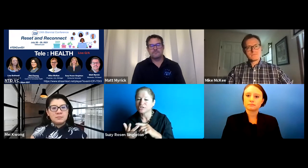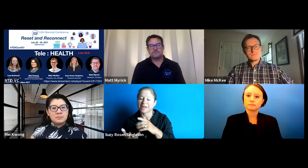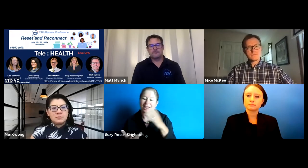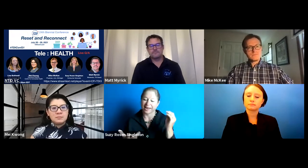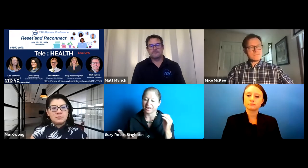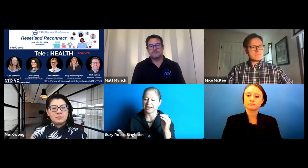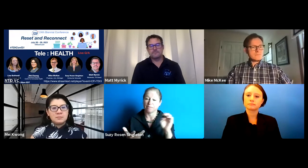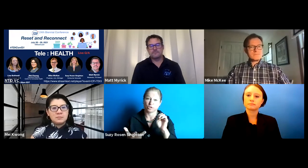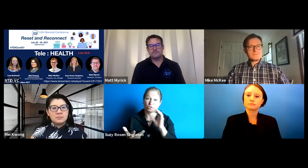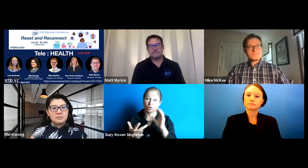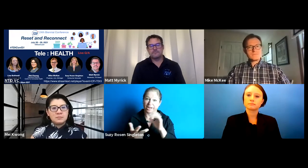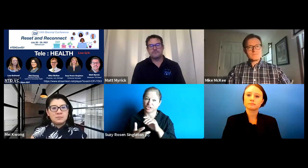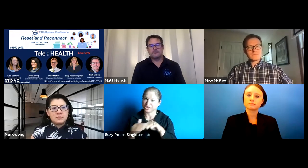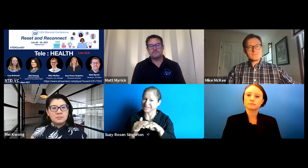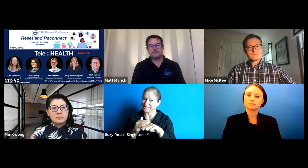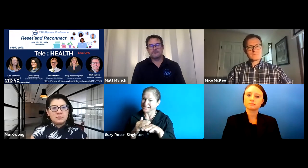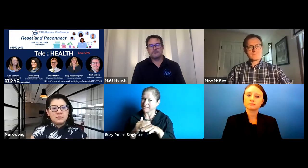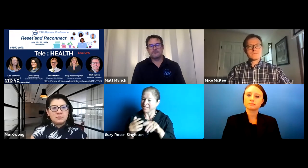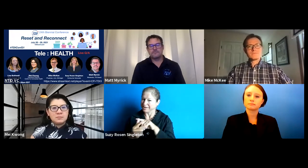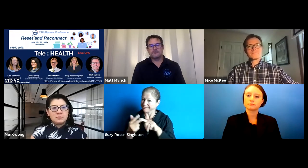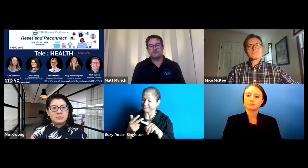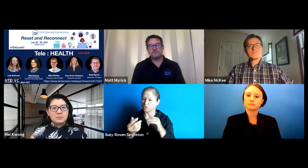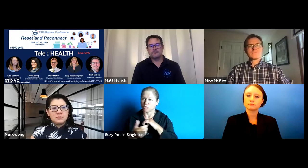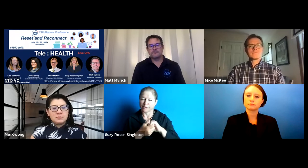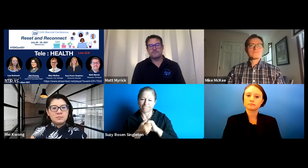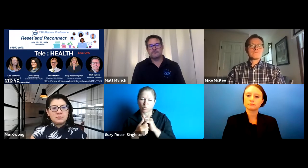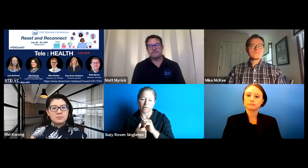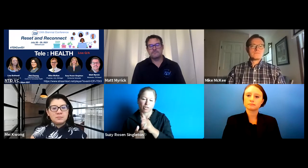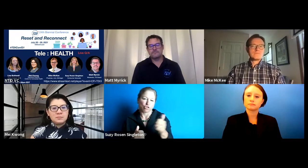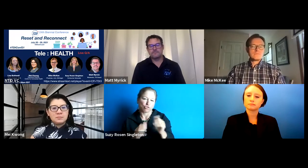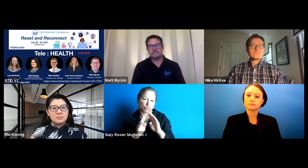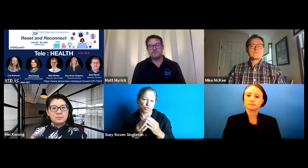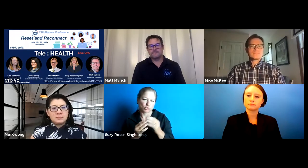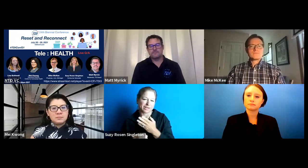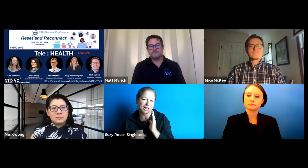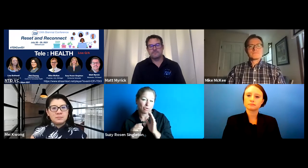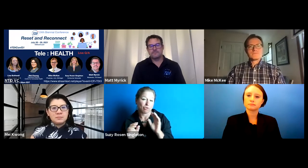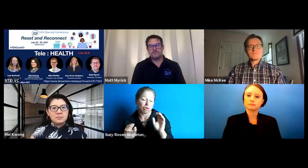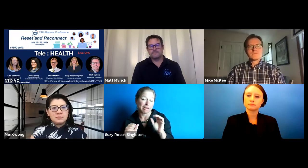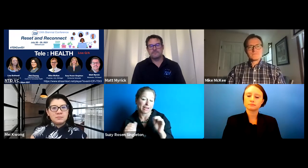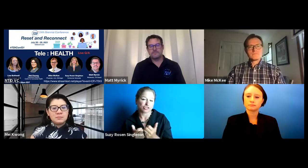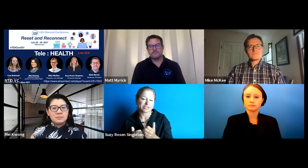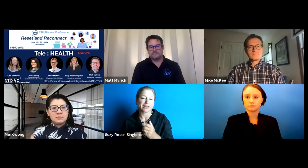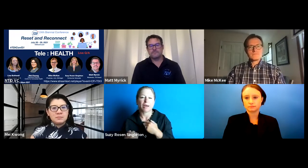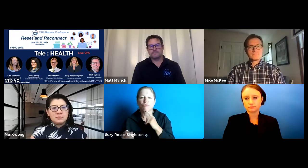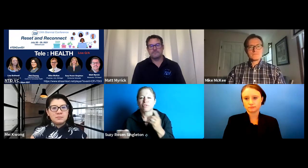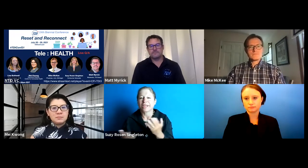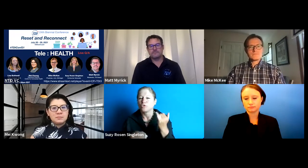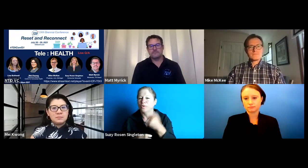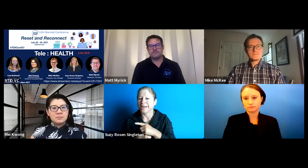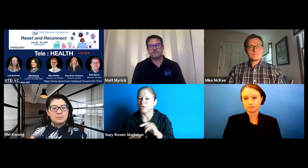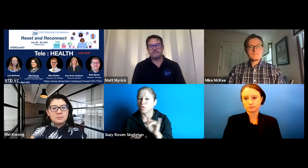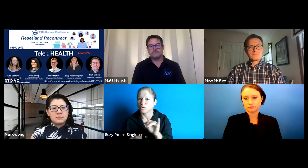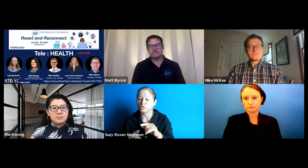programming, modern communications, and emergency communications access for all three of those areas. And we collaborate with other bureaus in